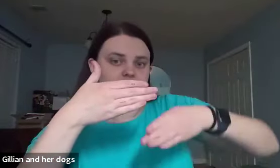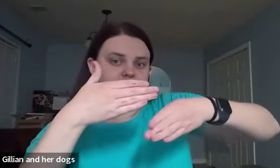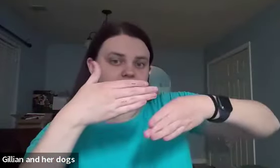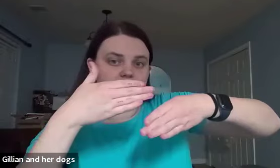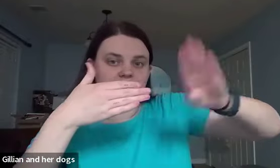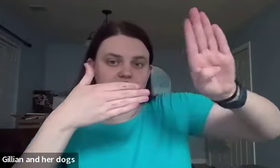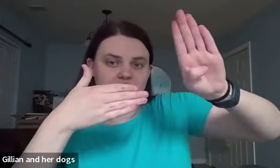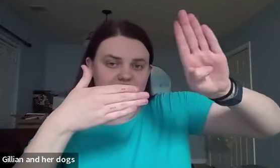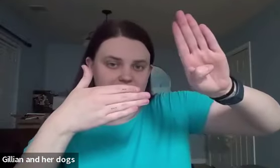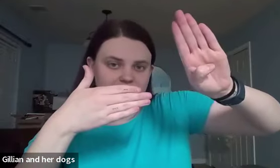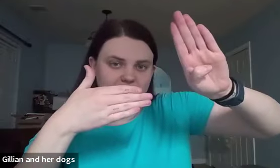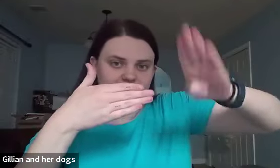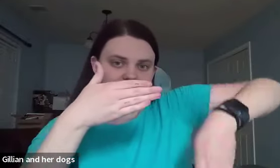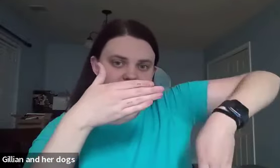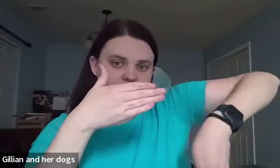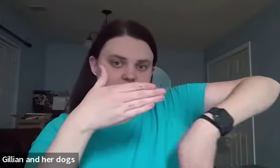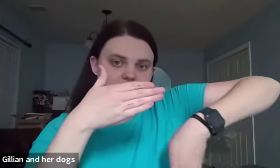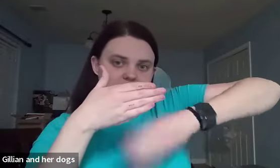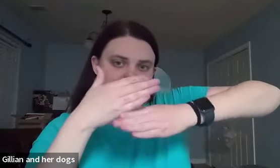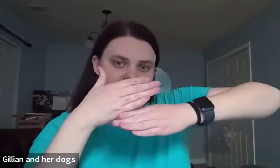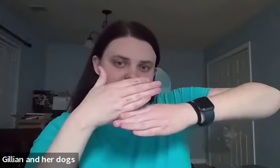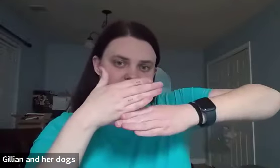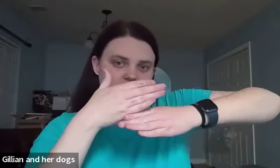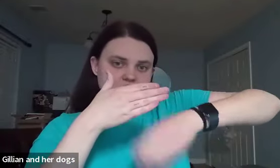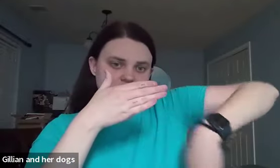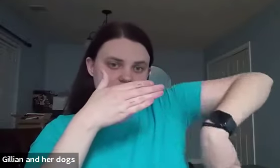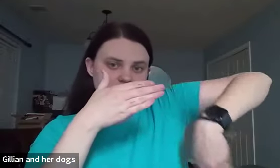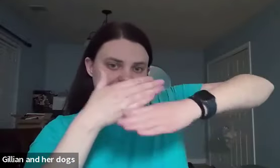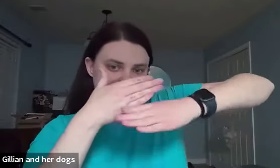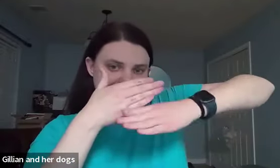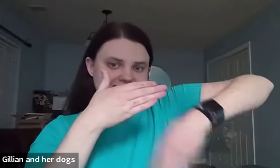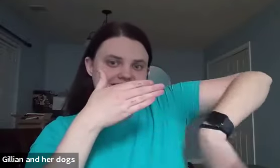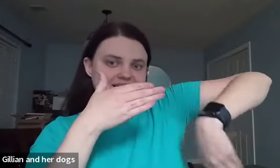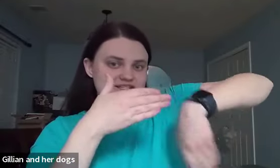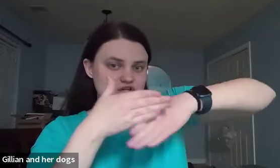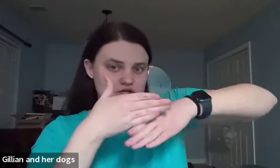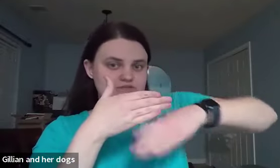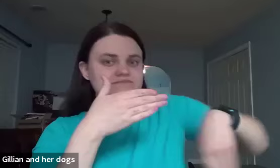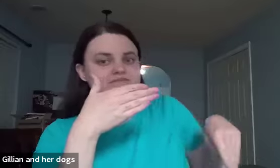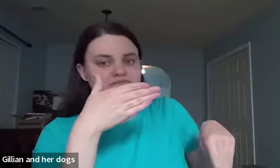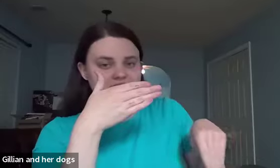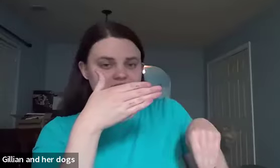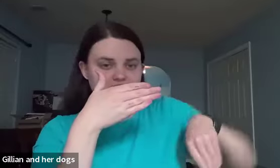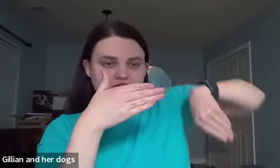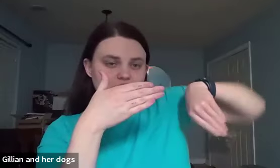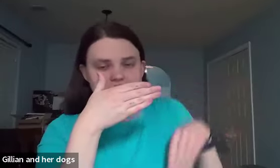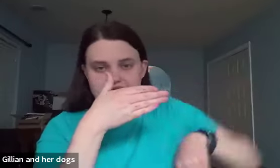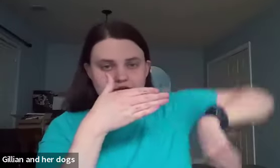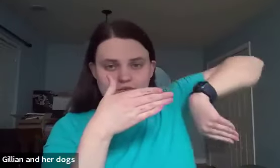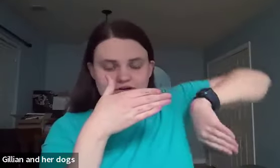Your dominant is going to be in that B, and you're going to kick it. Soccer. You don't have to have your elbow